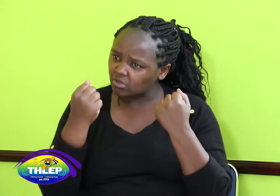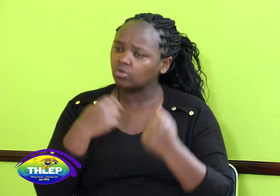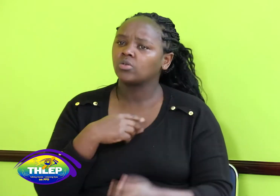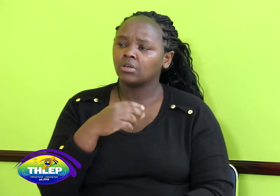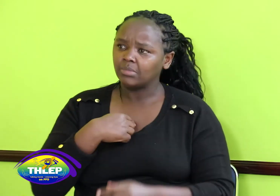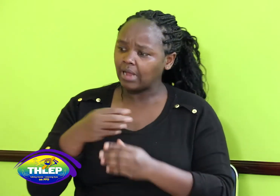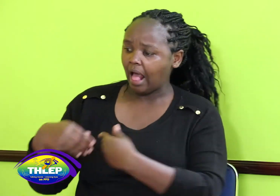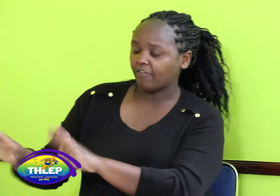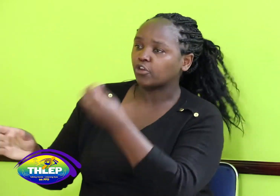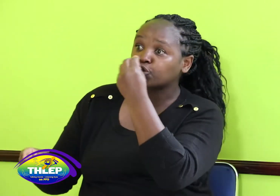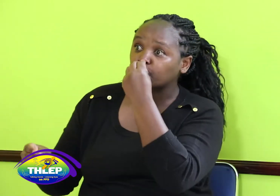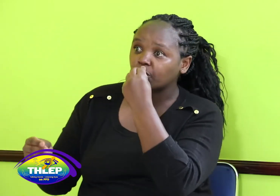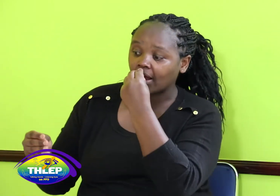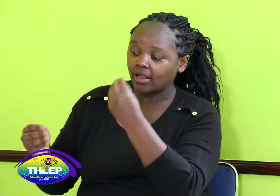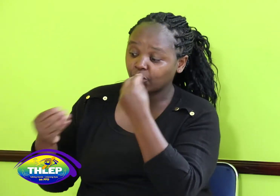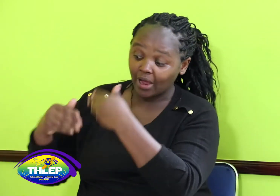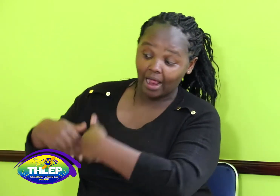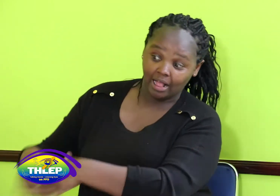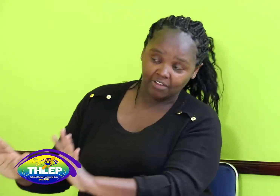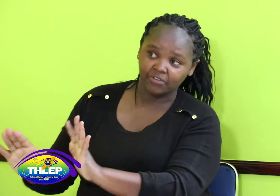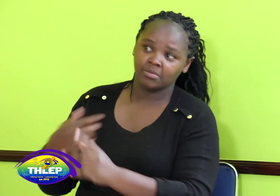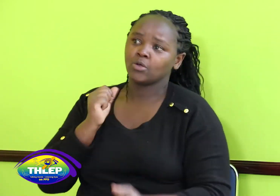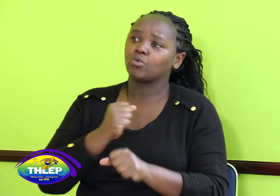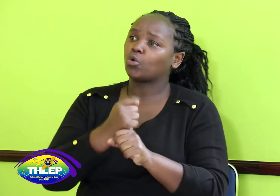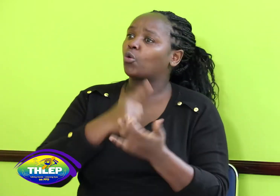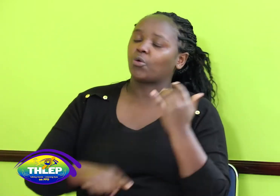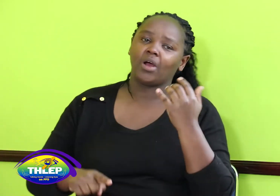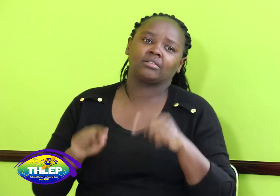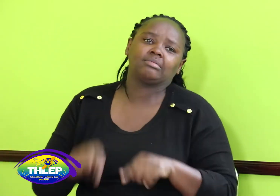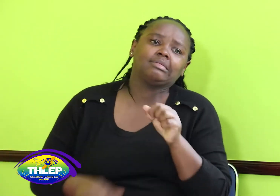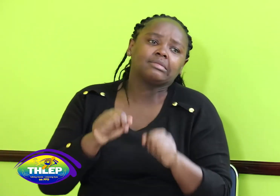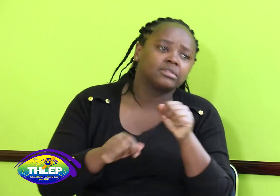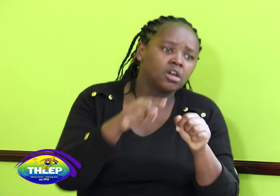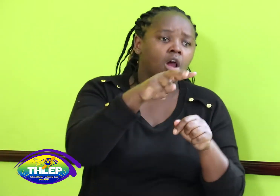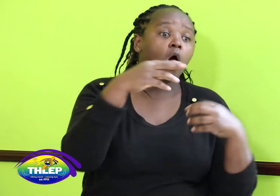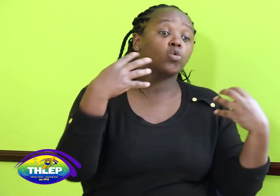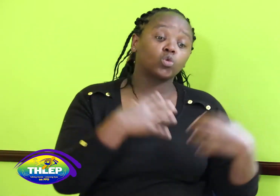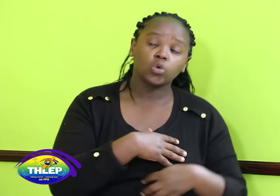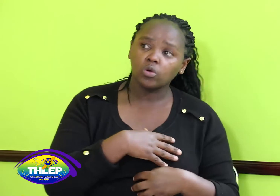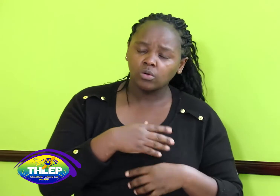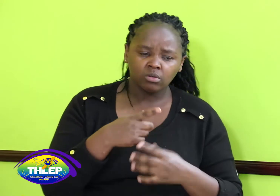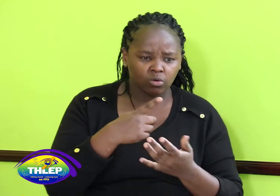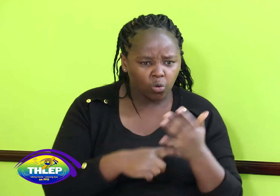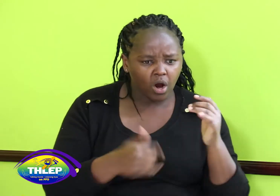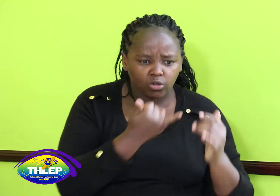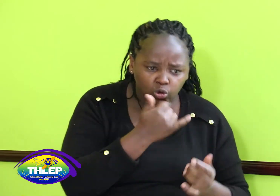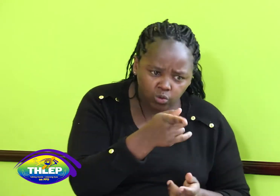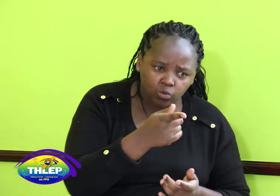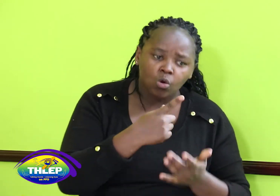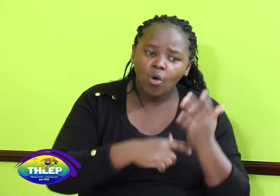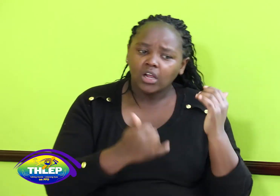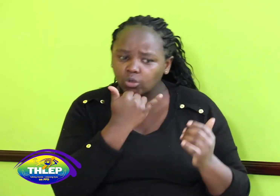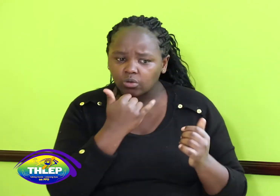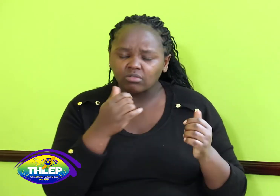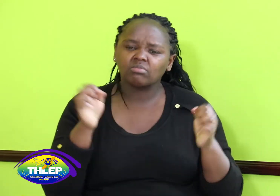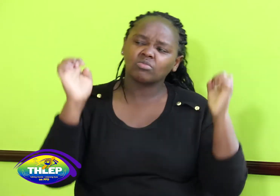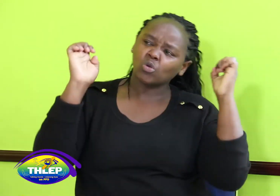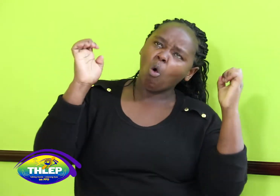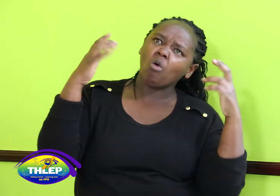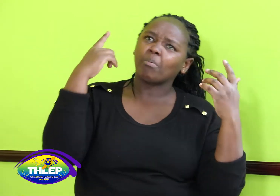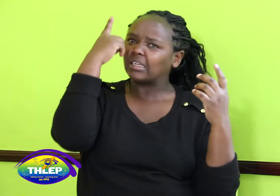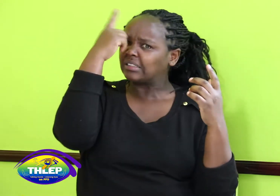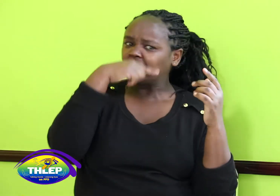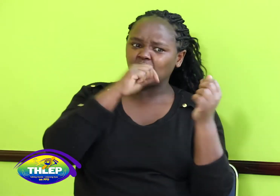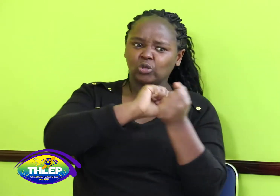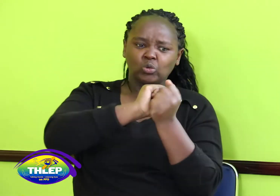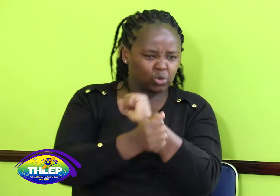called me and told me, I don't know what is happening with your baby. You have left your baby. What are you doing? So when I went,